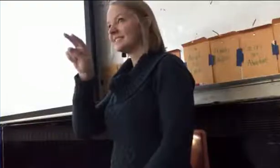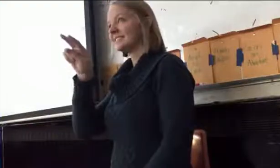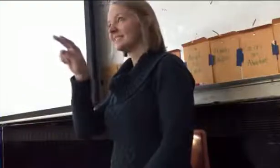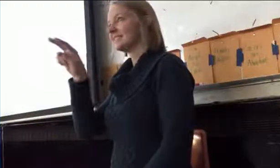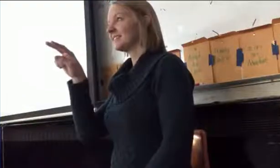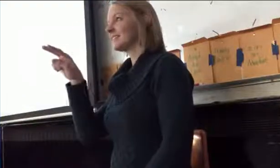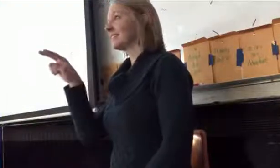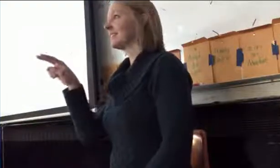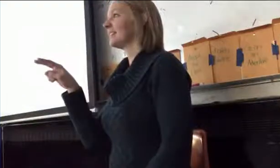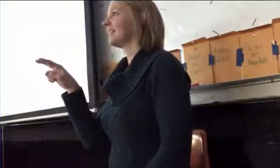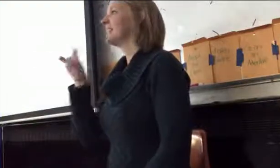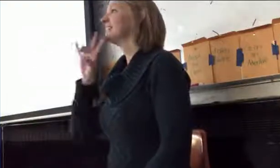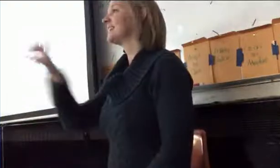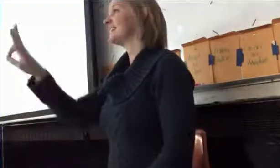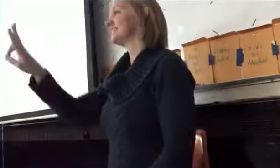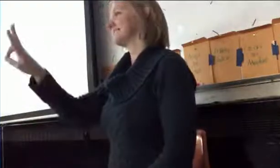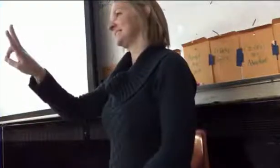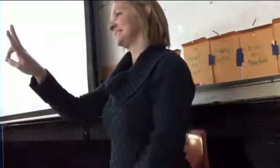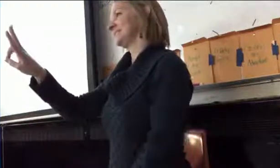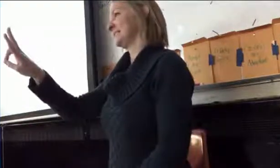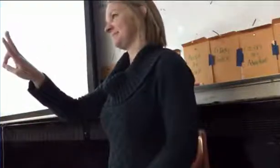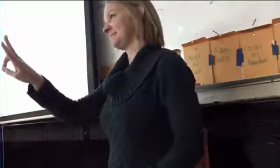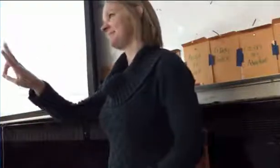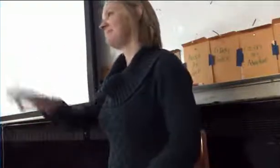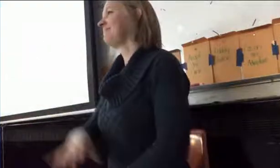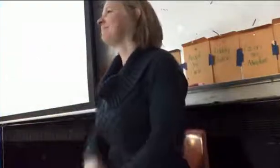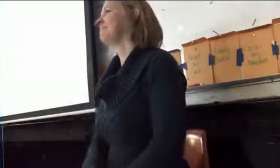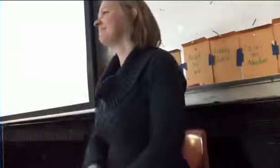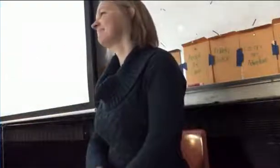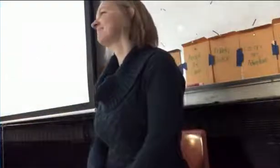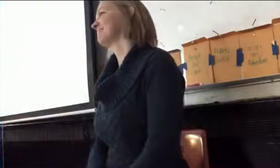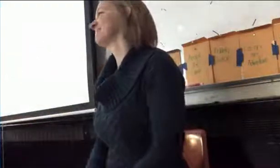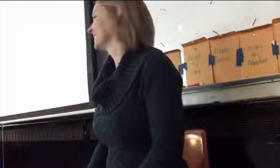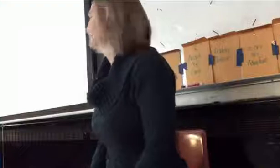you. Okay, they are 7. So 7 years old.